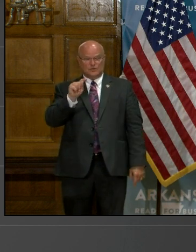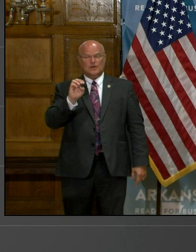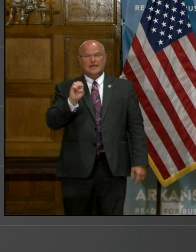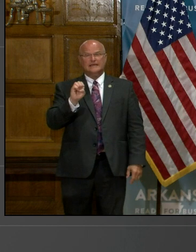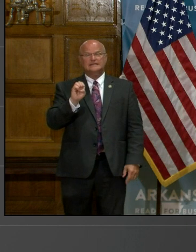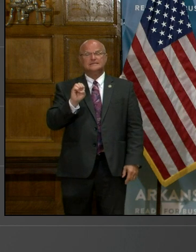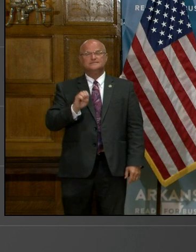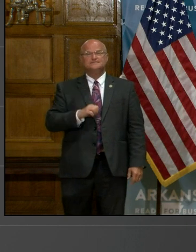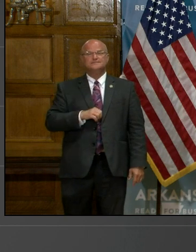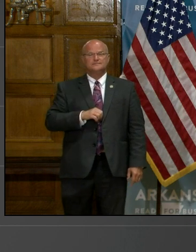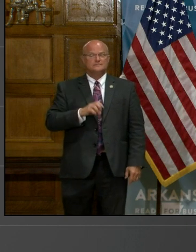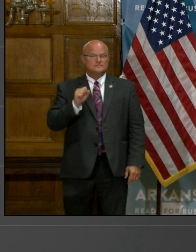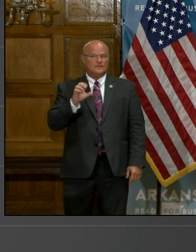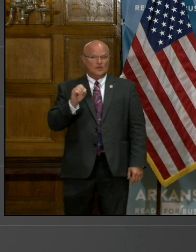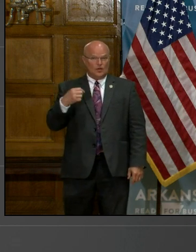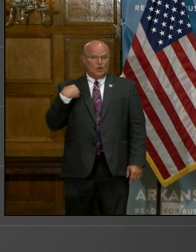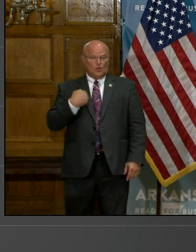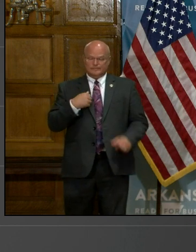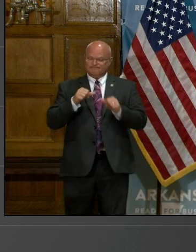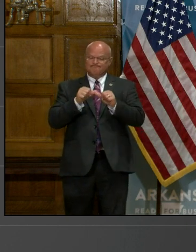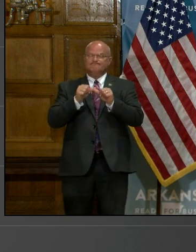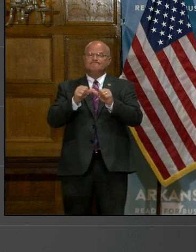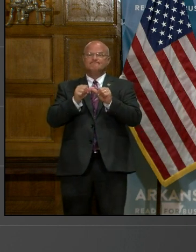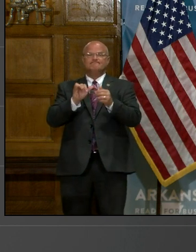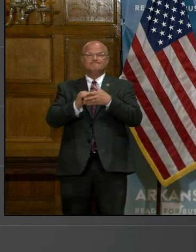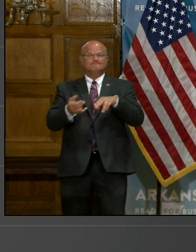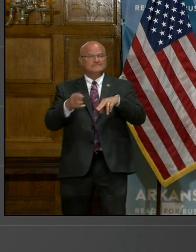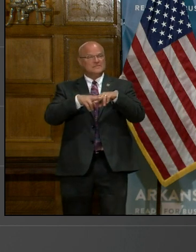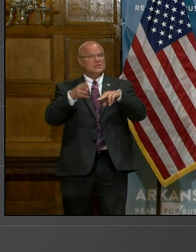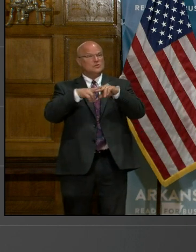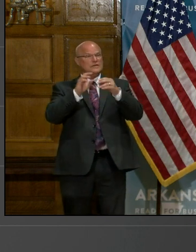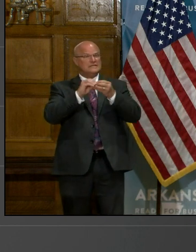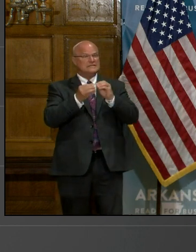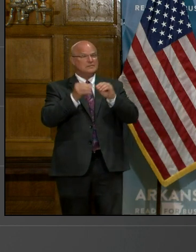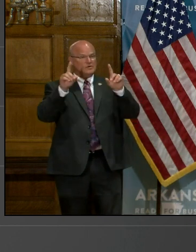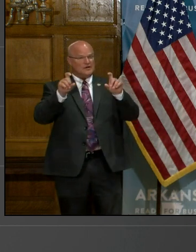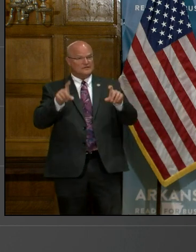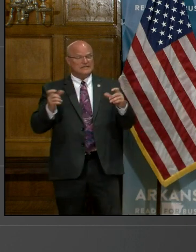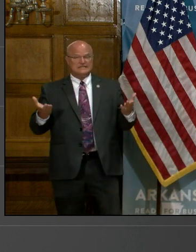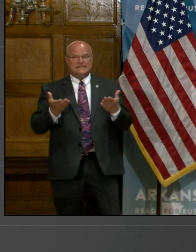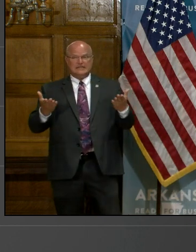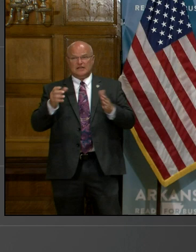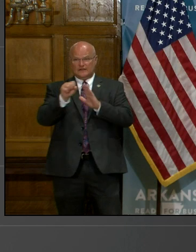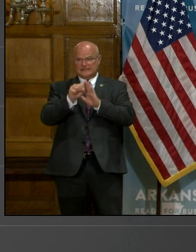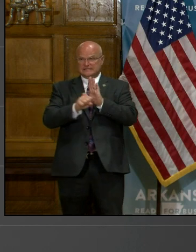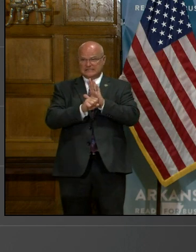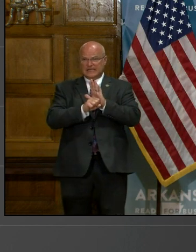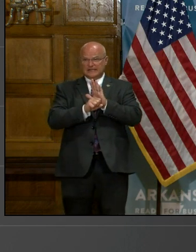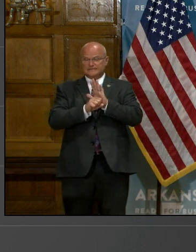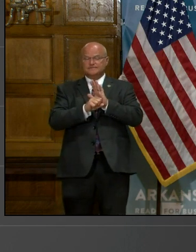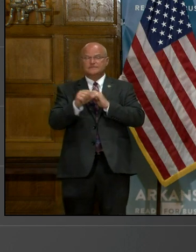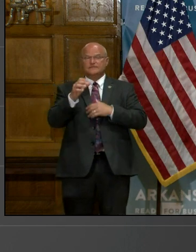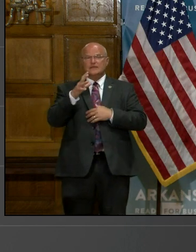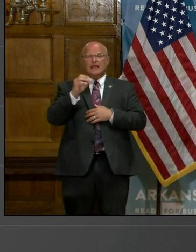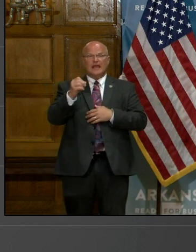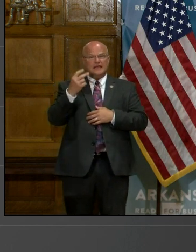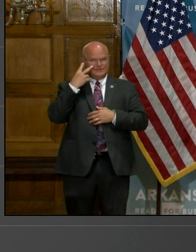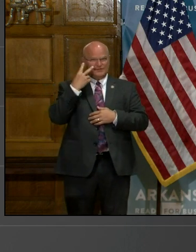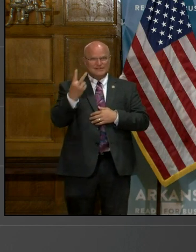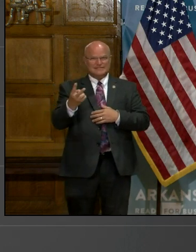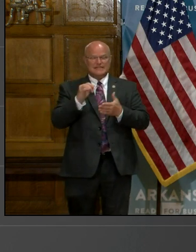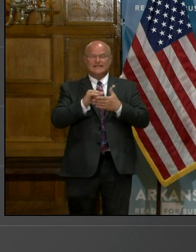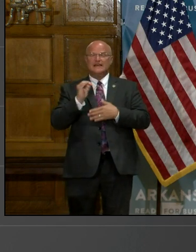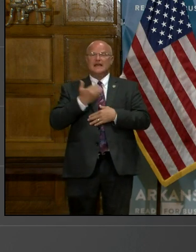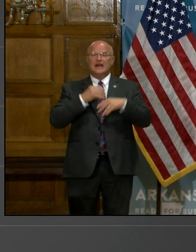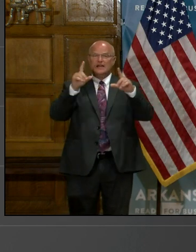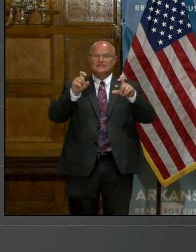rate. And so we're continuing the increased number of testing here in the state. And you can see that